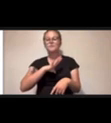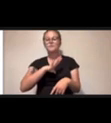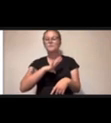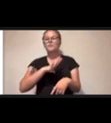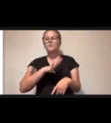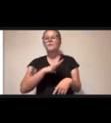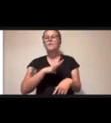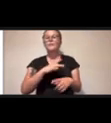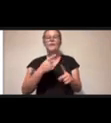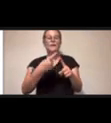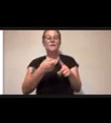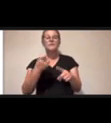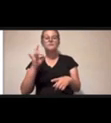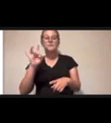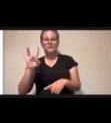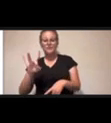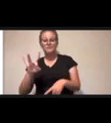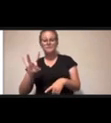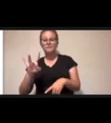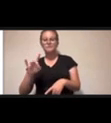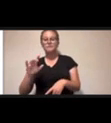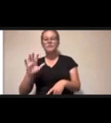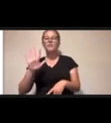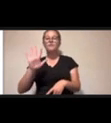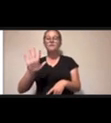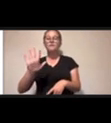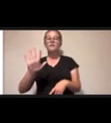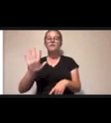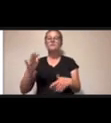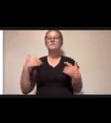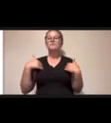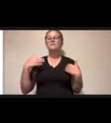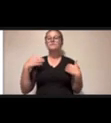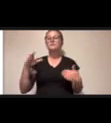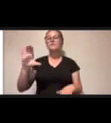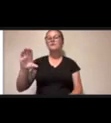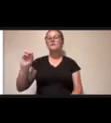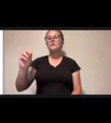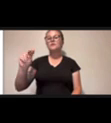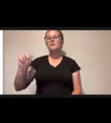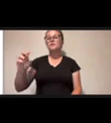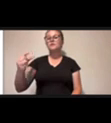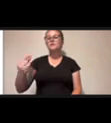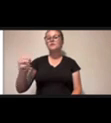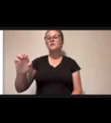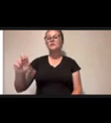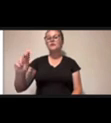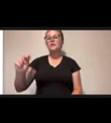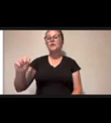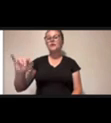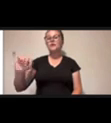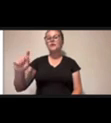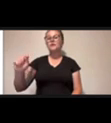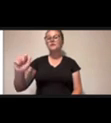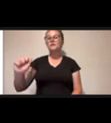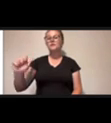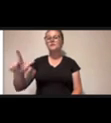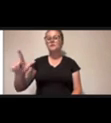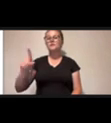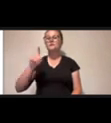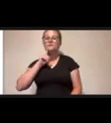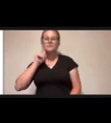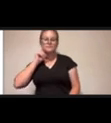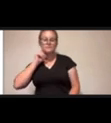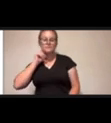were men. From those 8, 5 had congenital